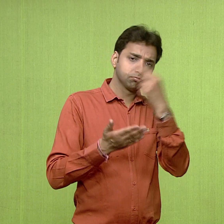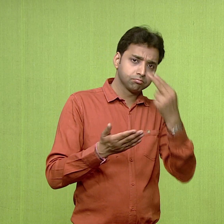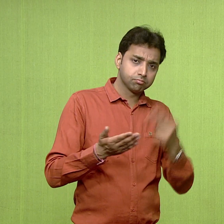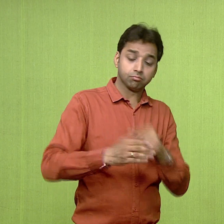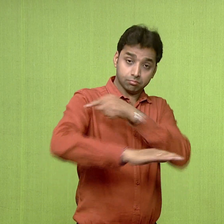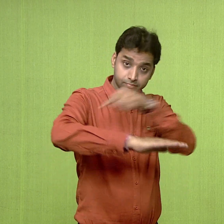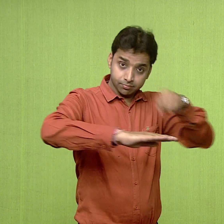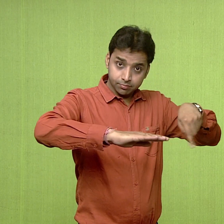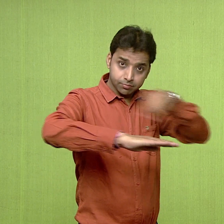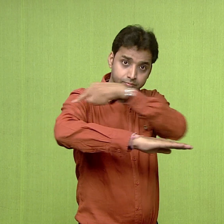architecture,